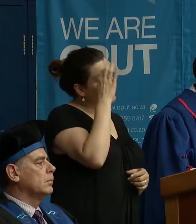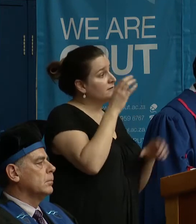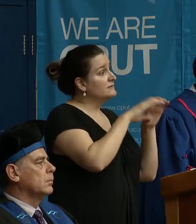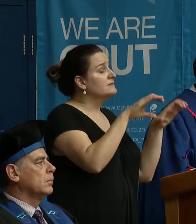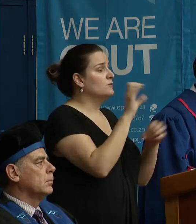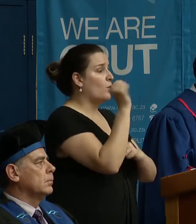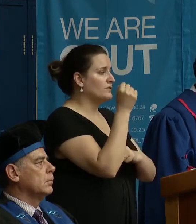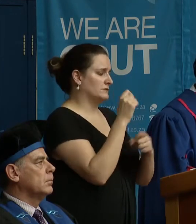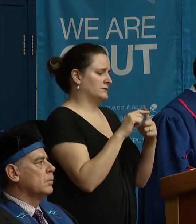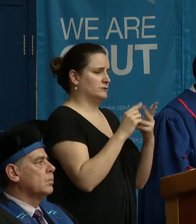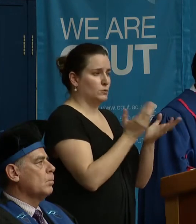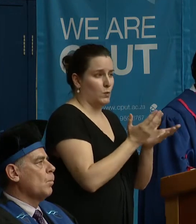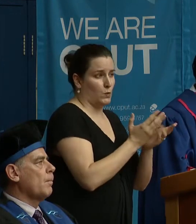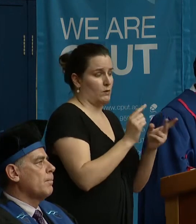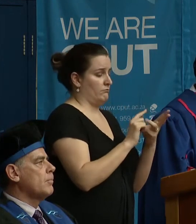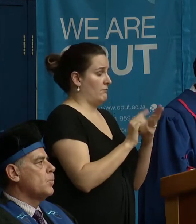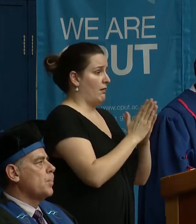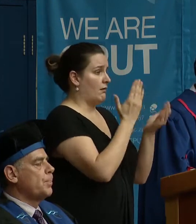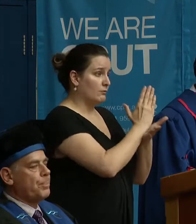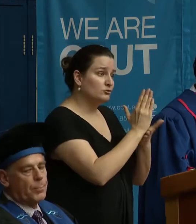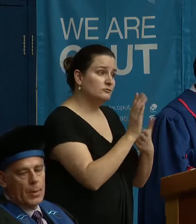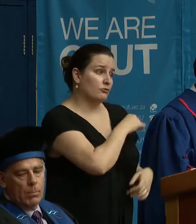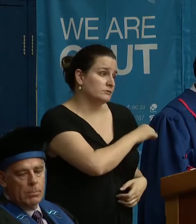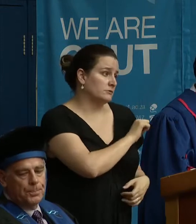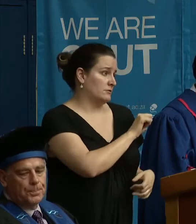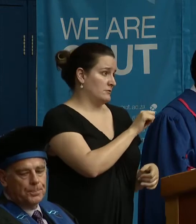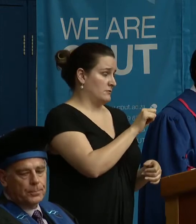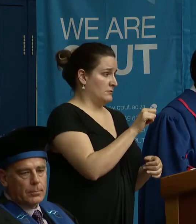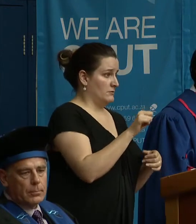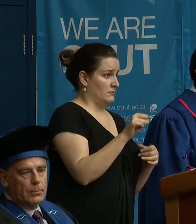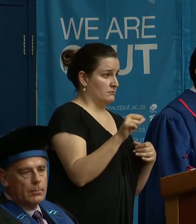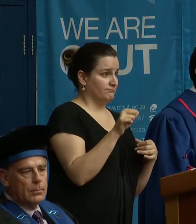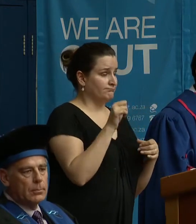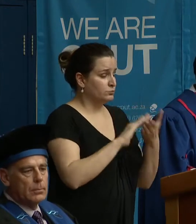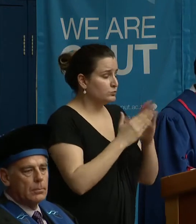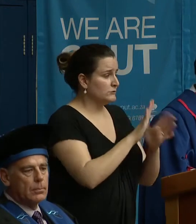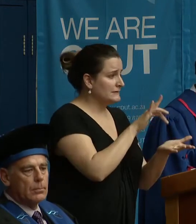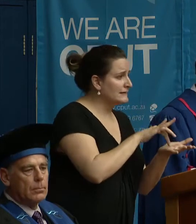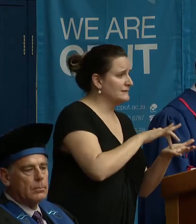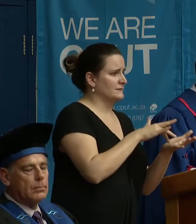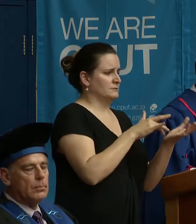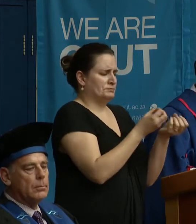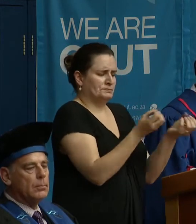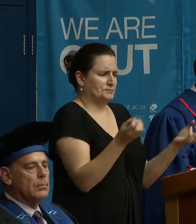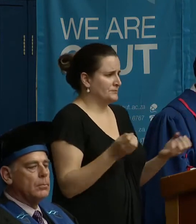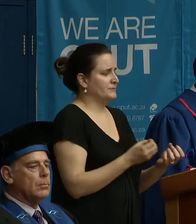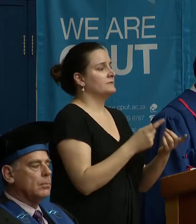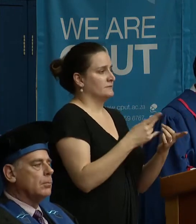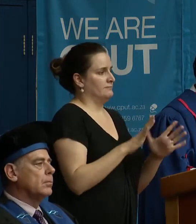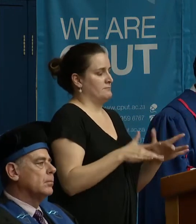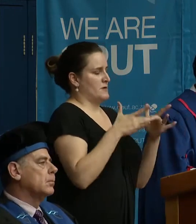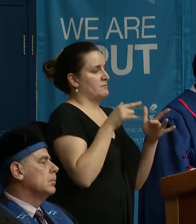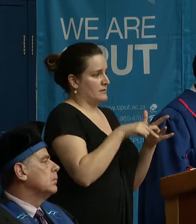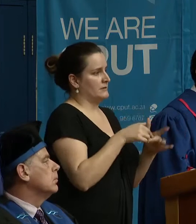government offices, schools, libraries, hospitals, clinics, community centers, etc., are being connected to this